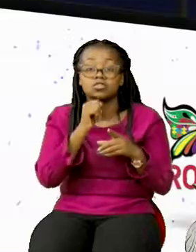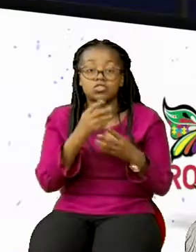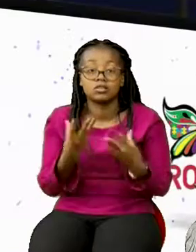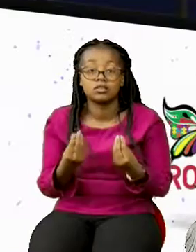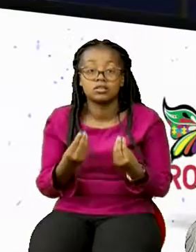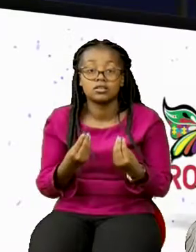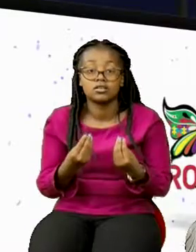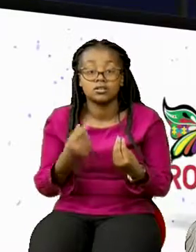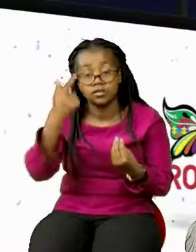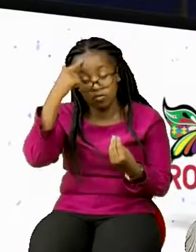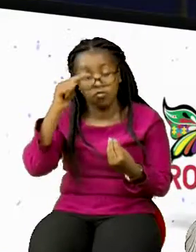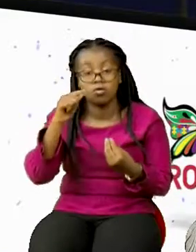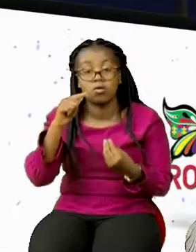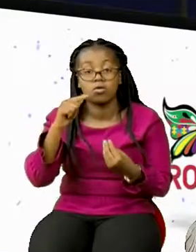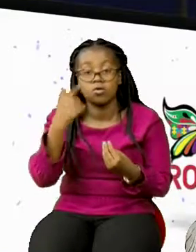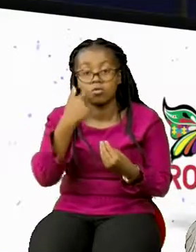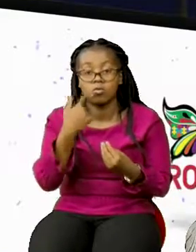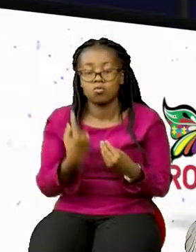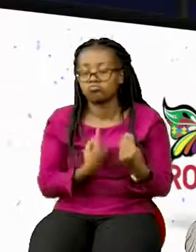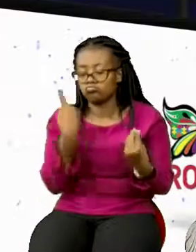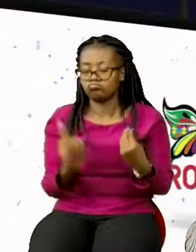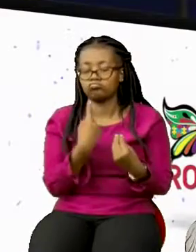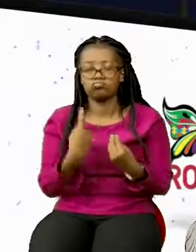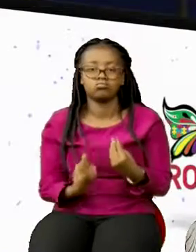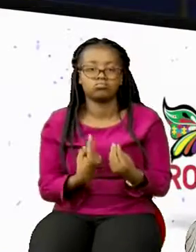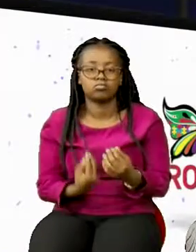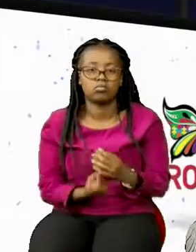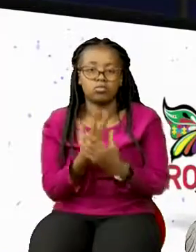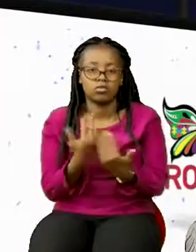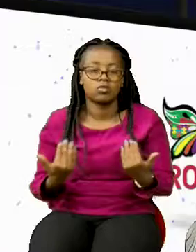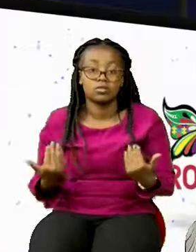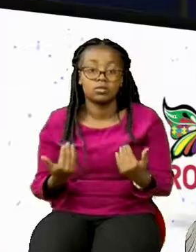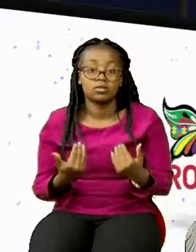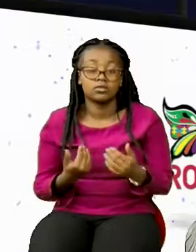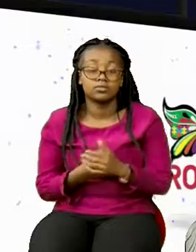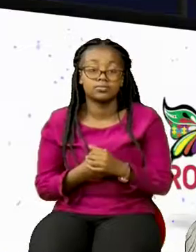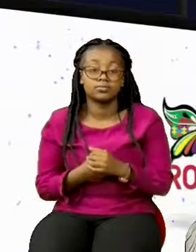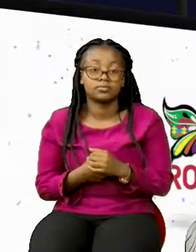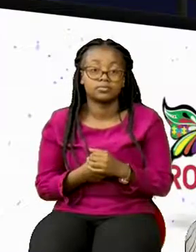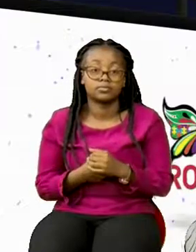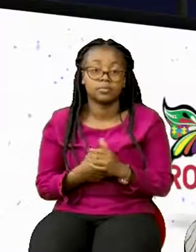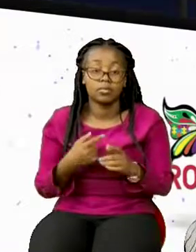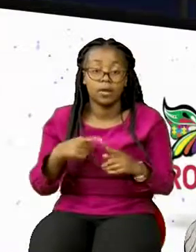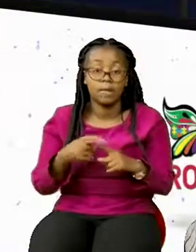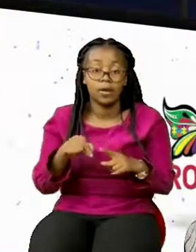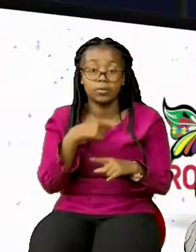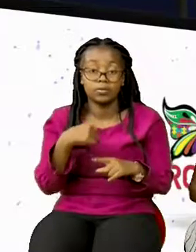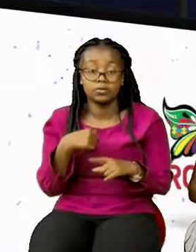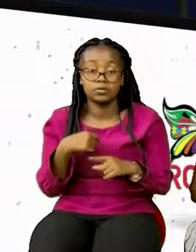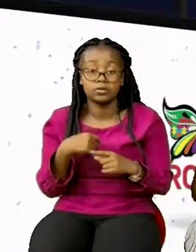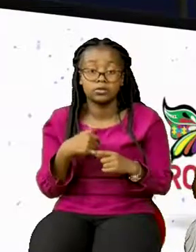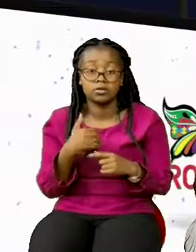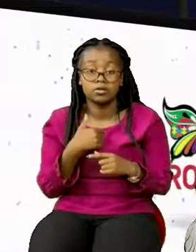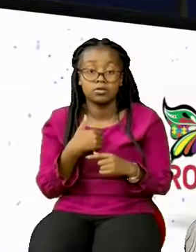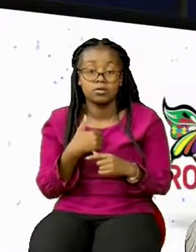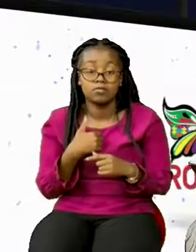easy, especially for the ones who are single-handedly raising their children, because that's a double task. But we also need to have me